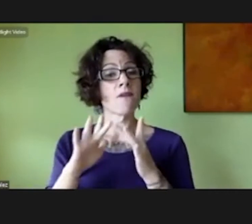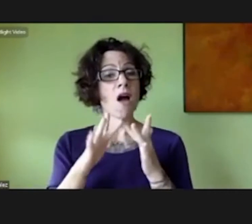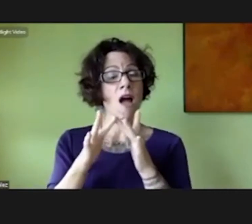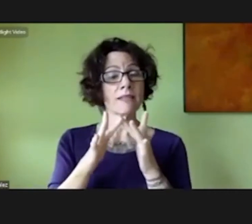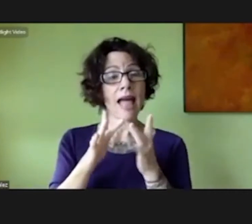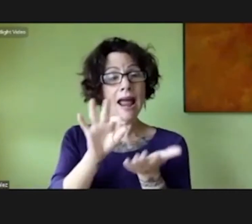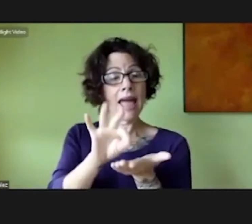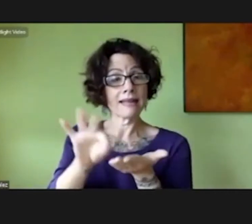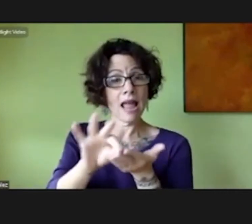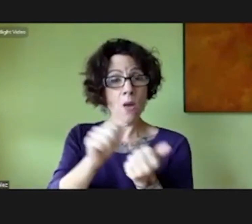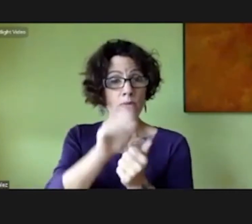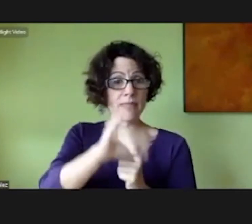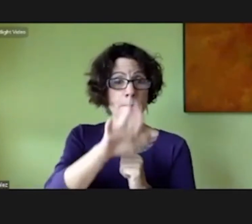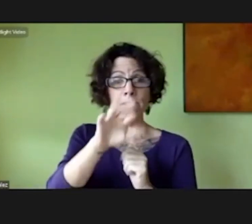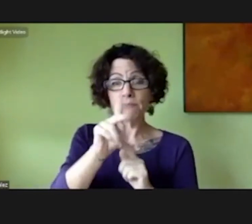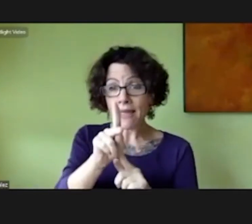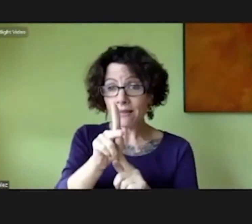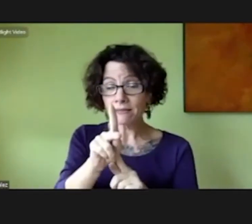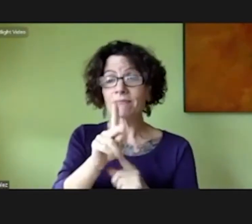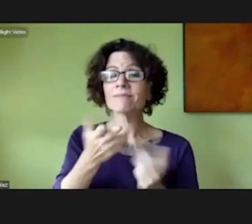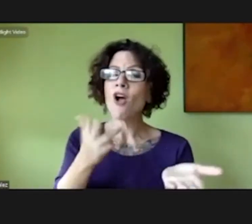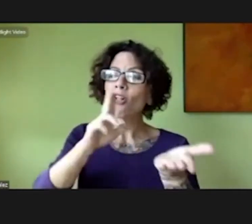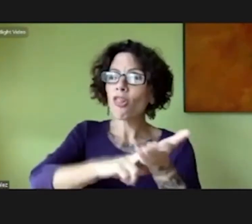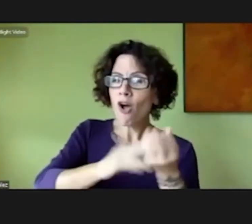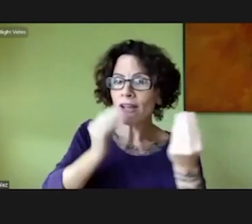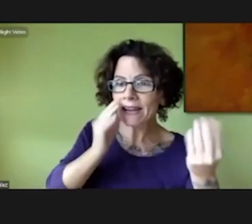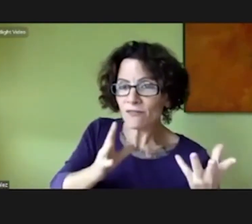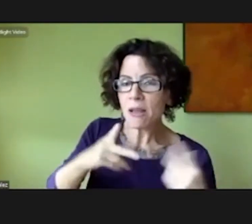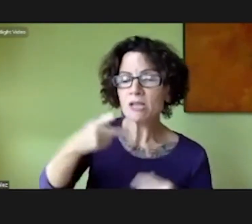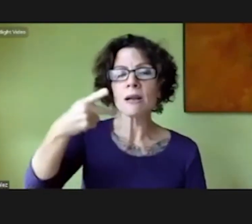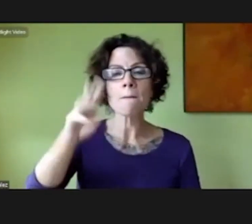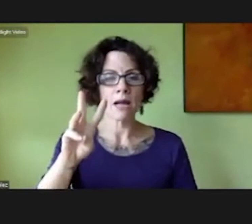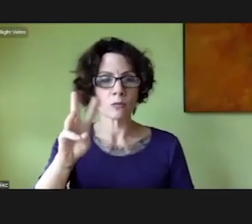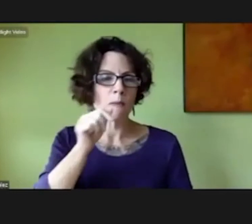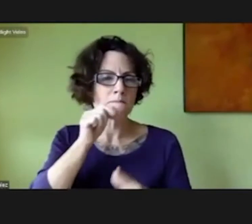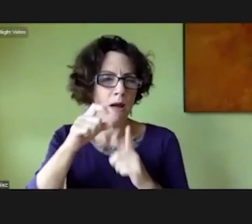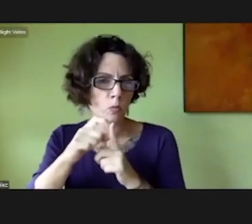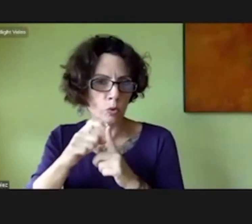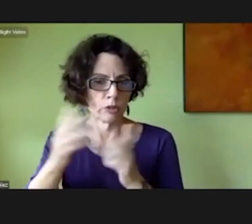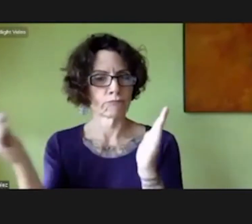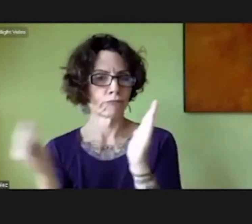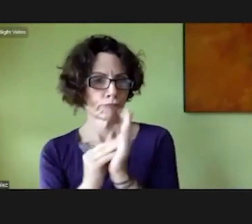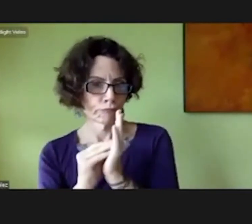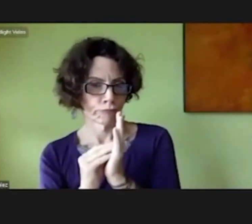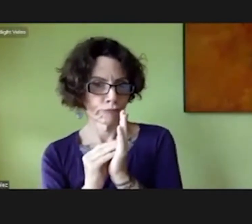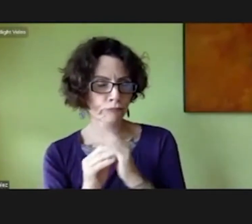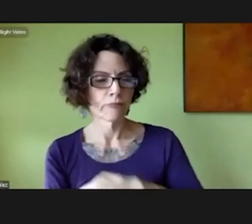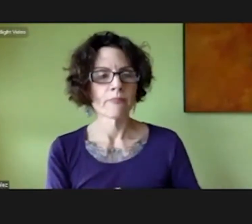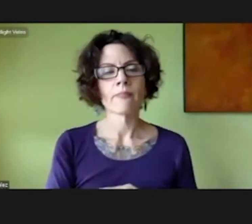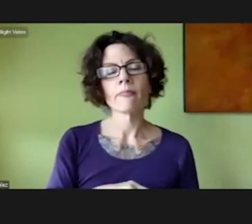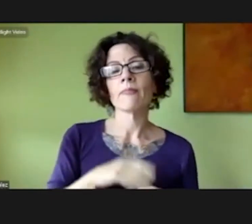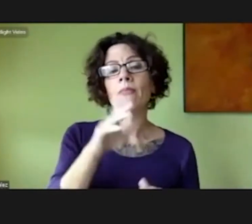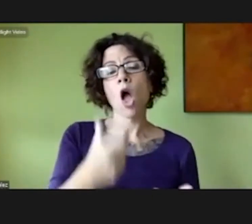You want to include your account number, which branch you go to. If you have online accounts with the